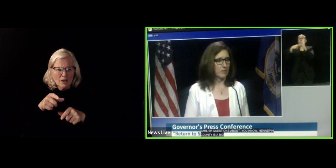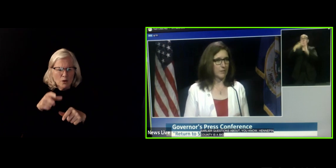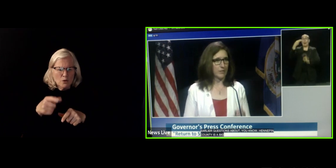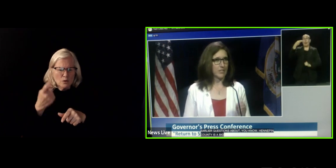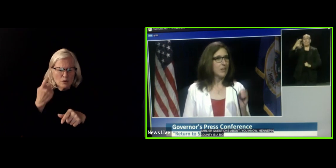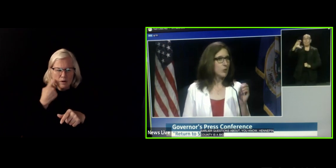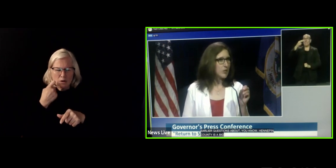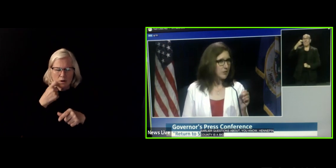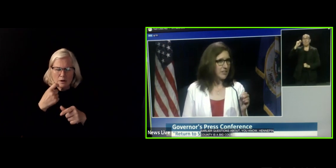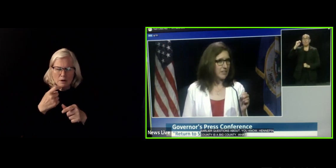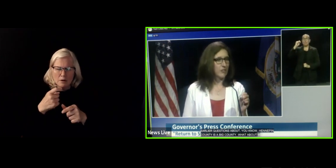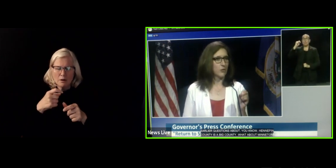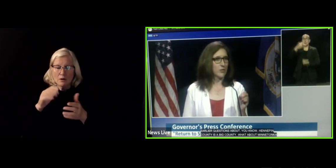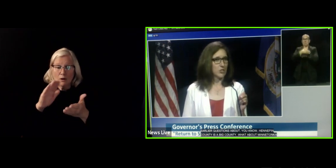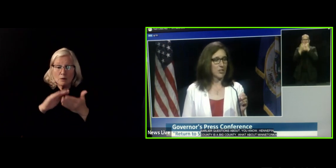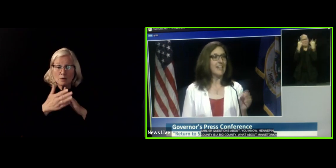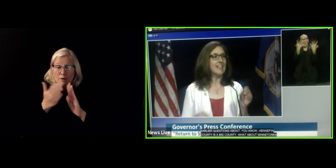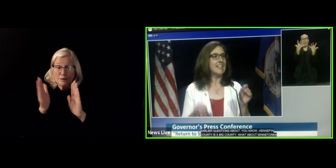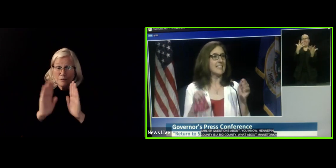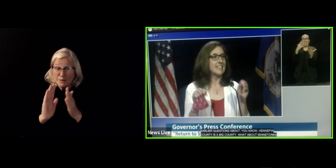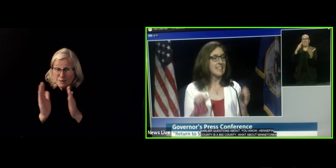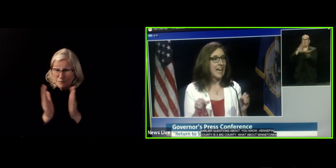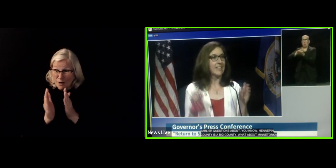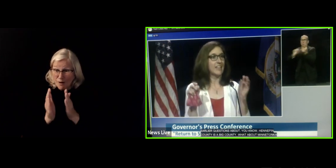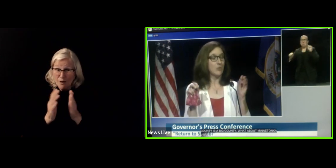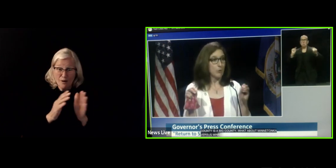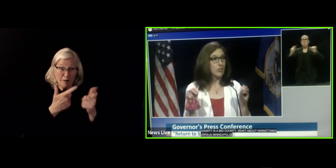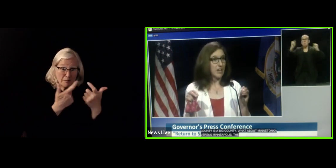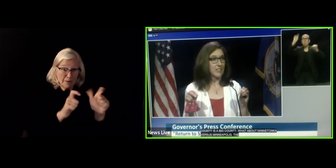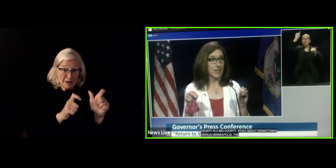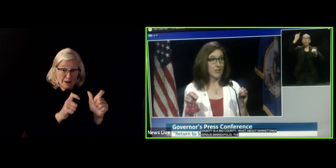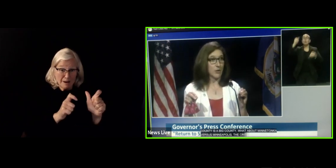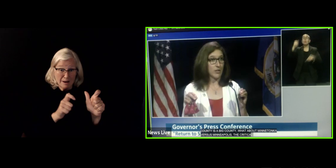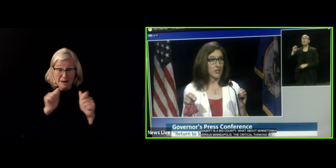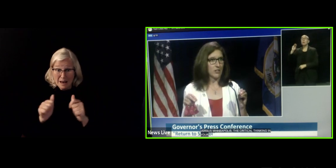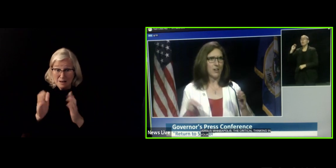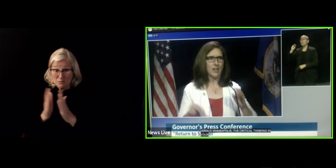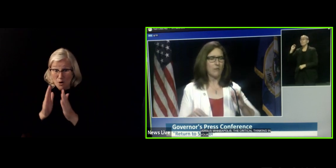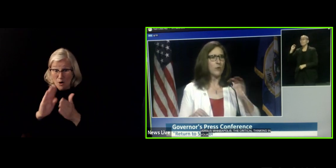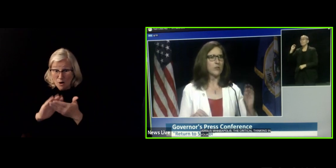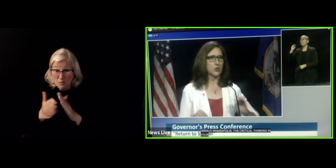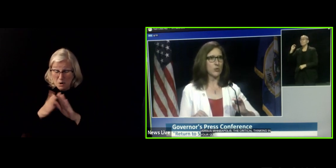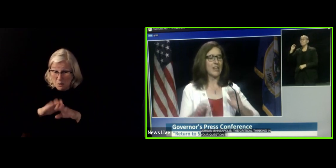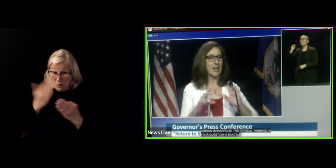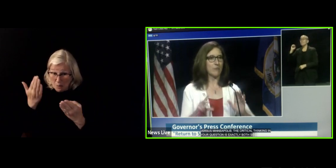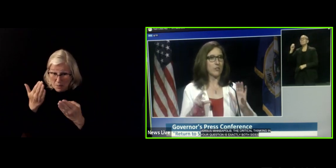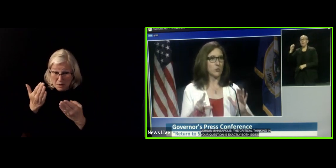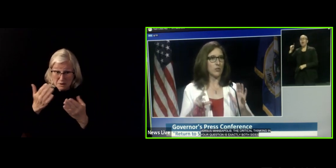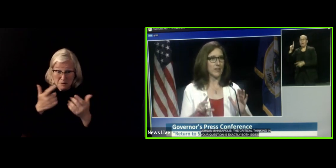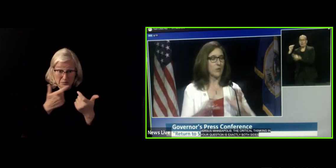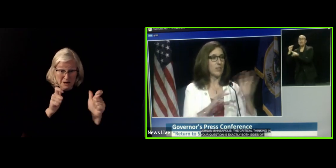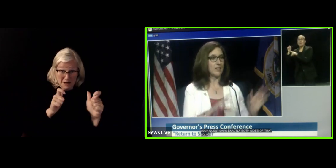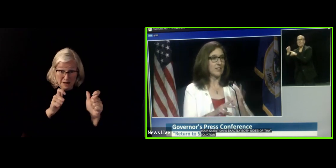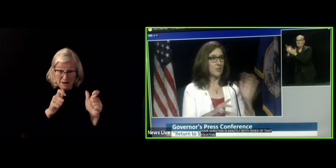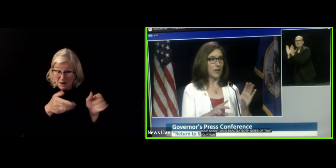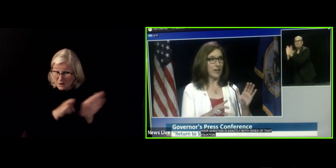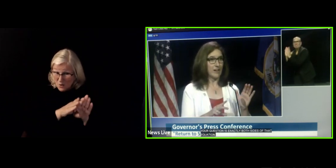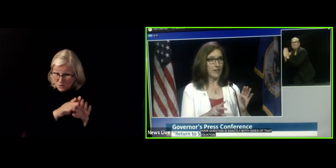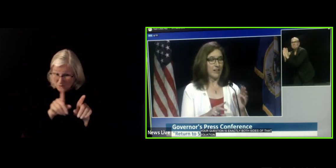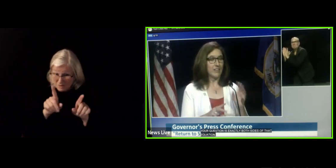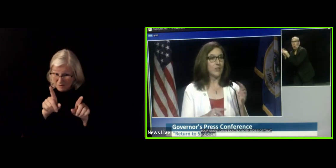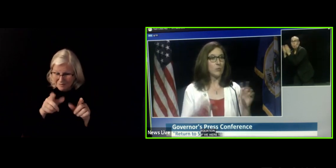Minneapolis? The critical thinking in your question is exactly both sides of that equation. If we were to treat every school in the county the same